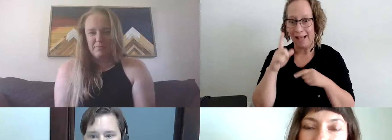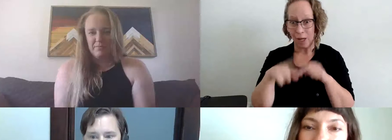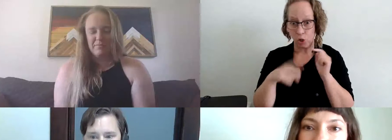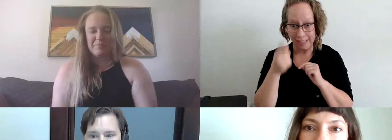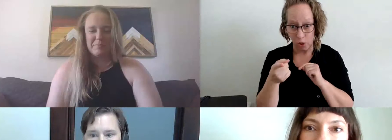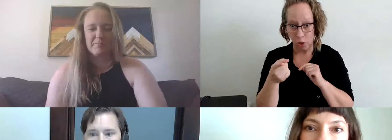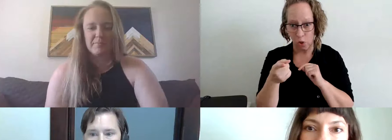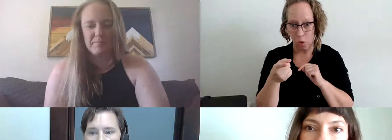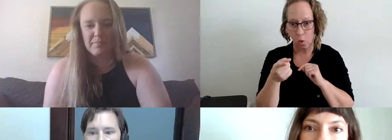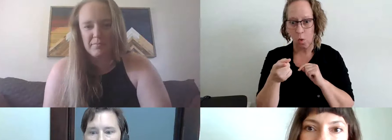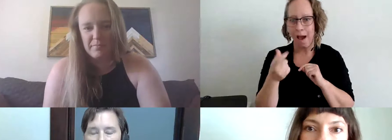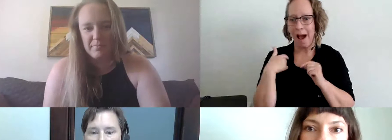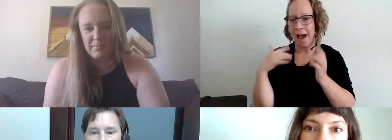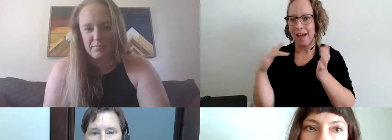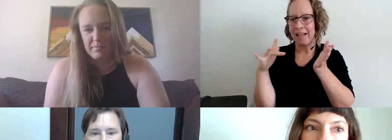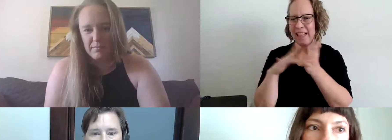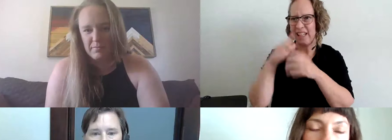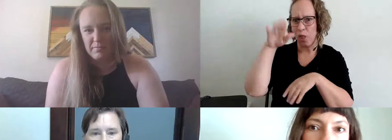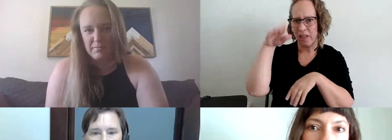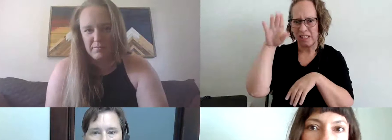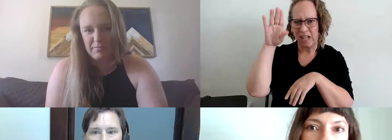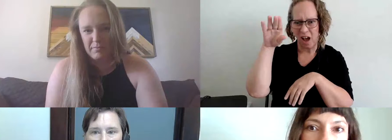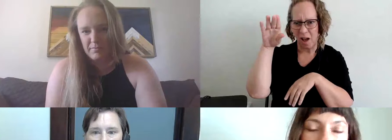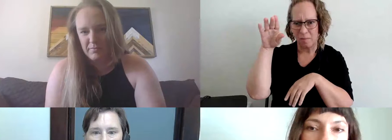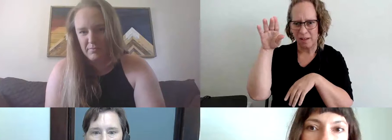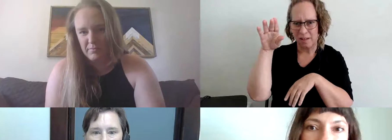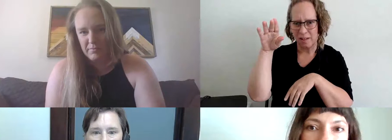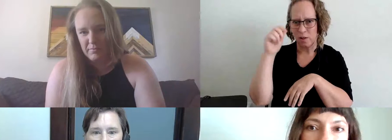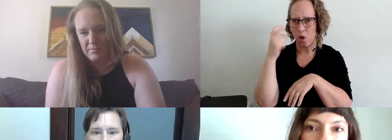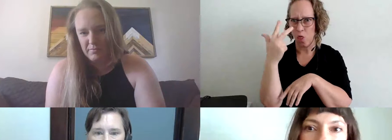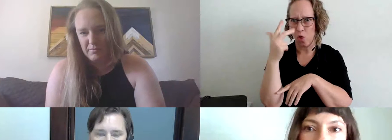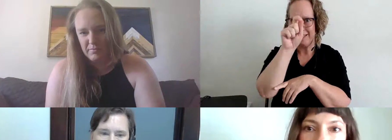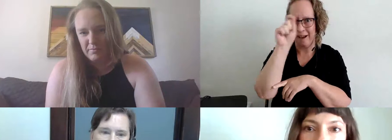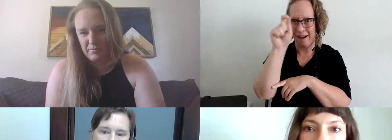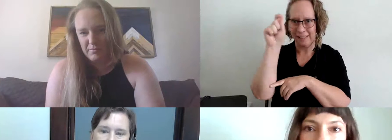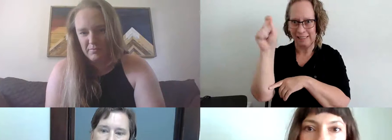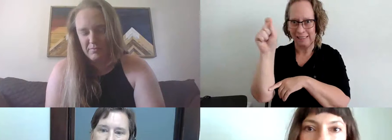you, I clicked at the top, the 3 dots.